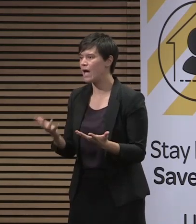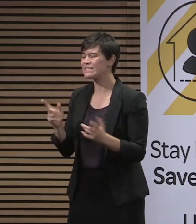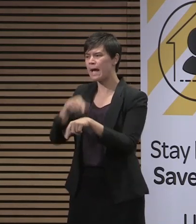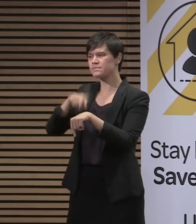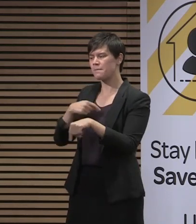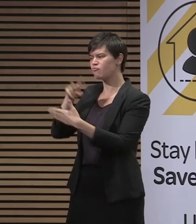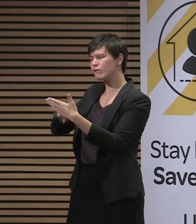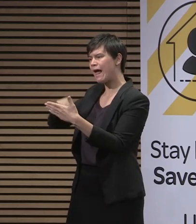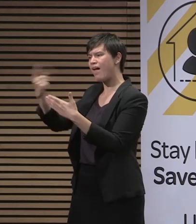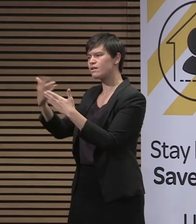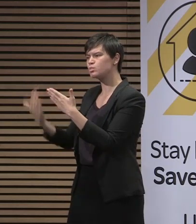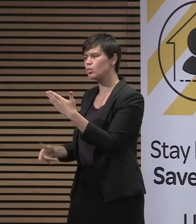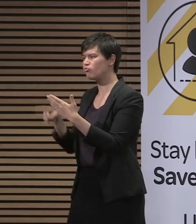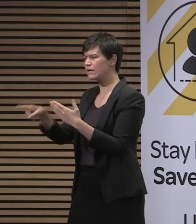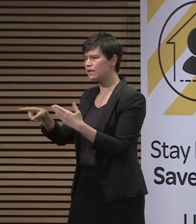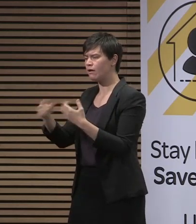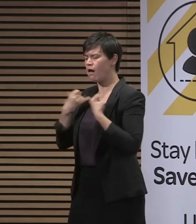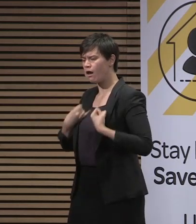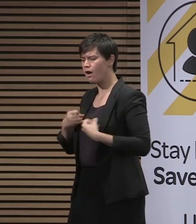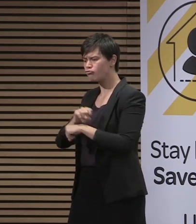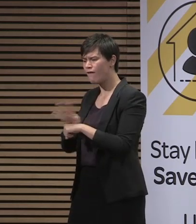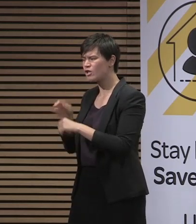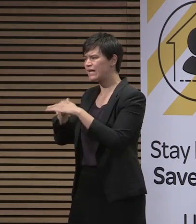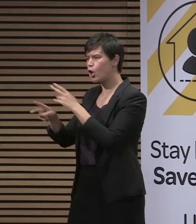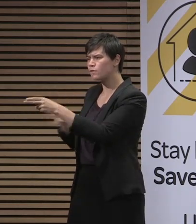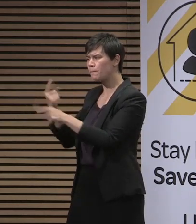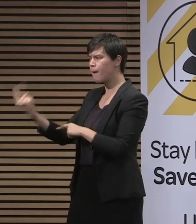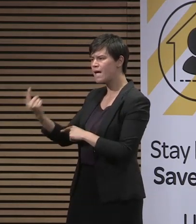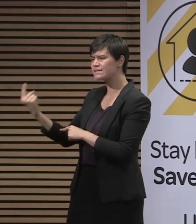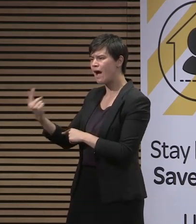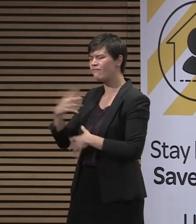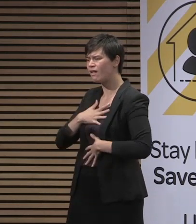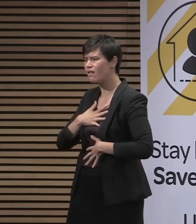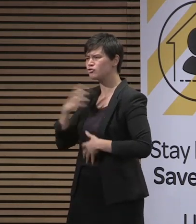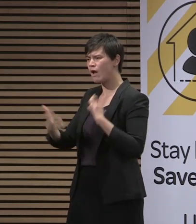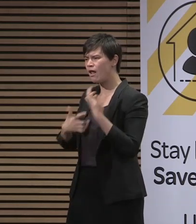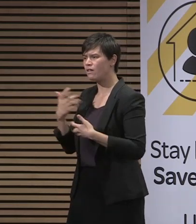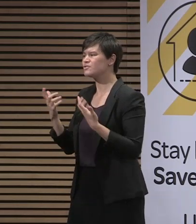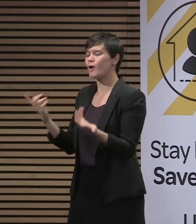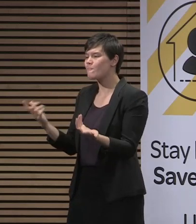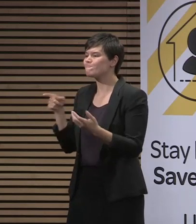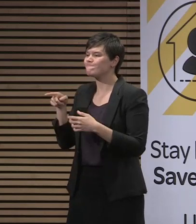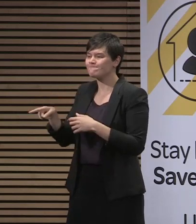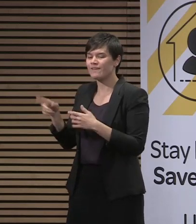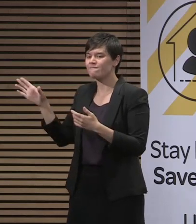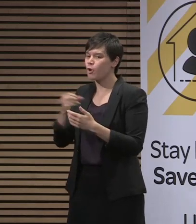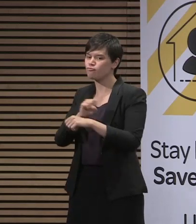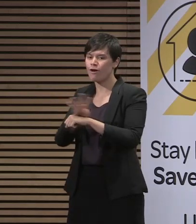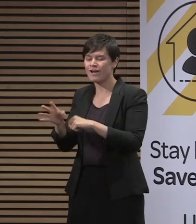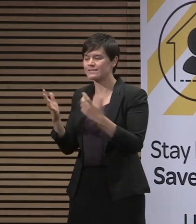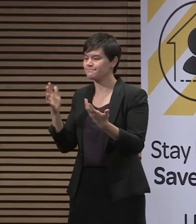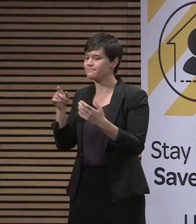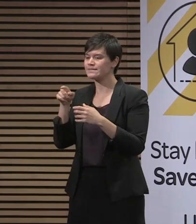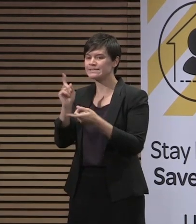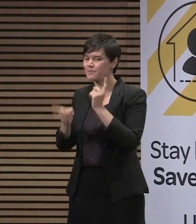time that I hope no New Zealander will ever have to experience again in the future. And these are some of the devastating consequences. Dr. Bloomfield, you might have more to say